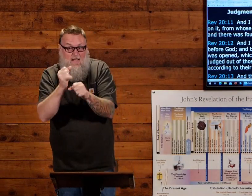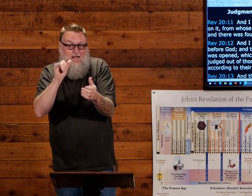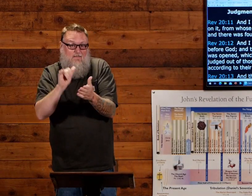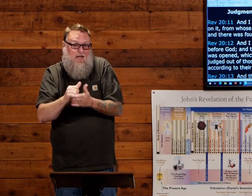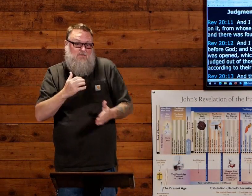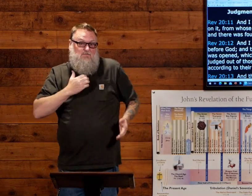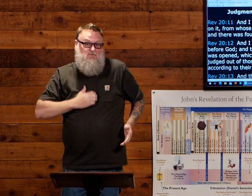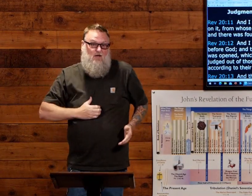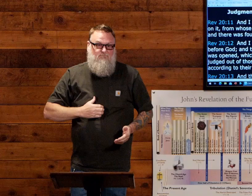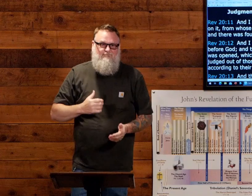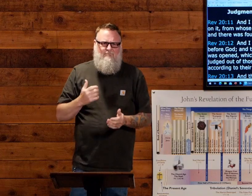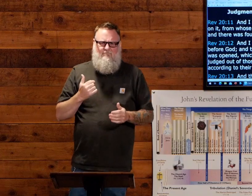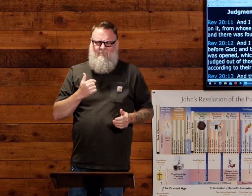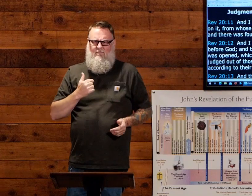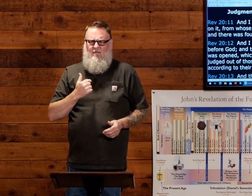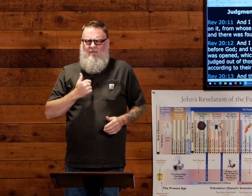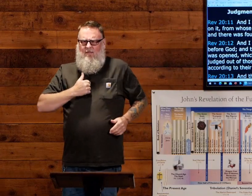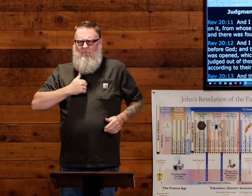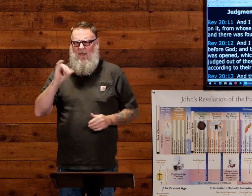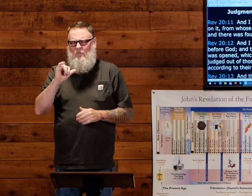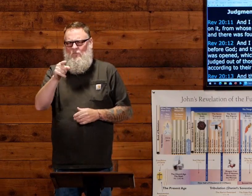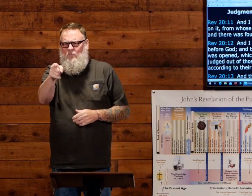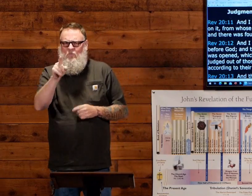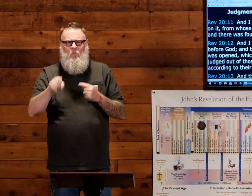how Satan got that desire?